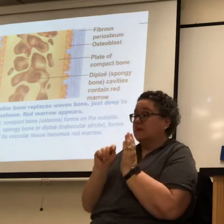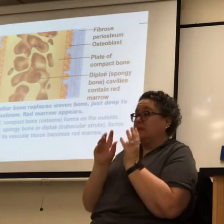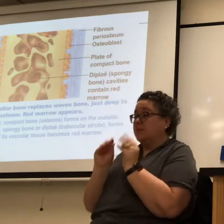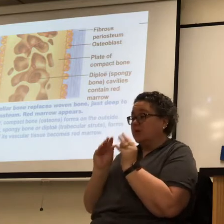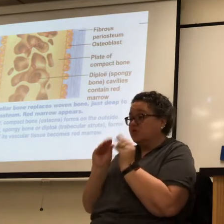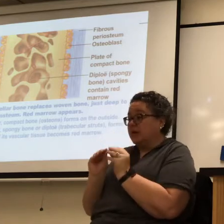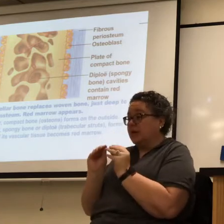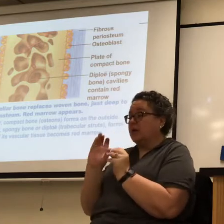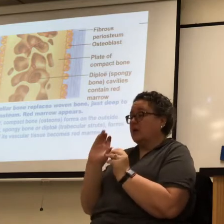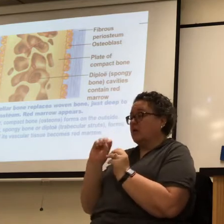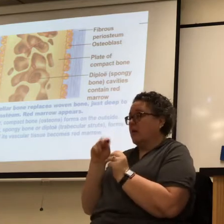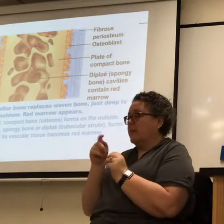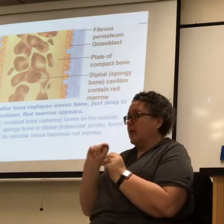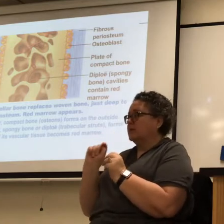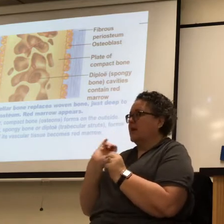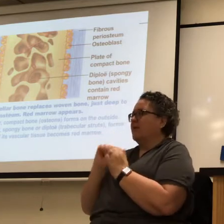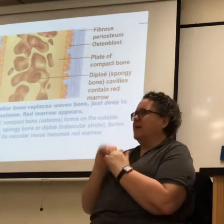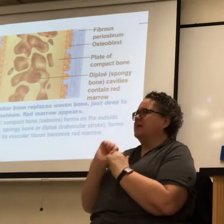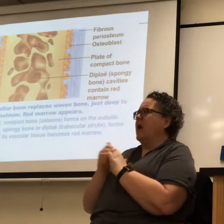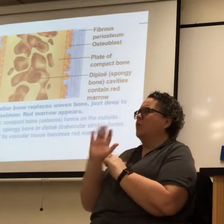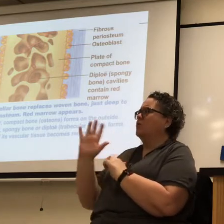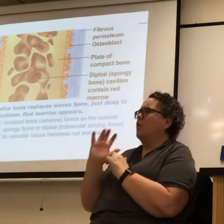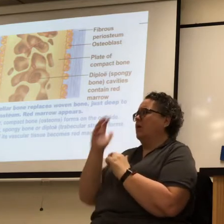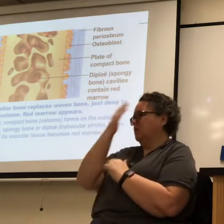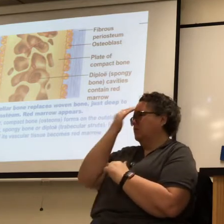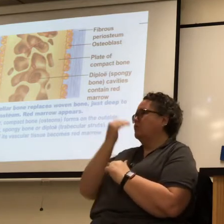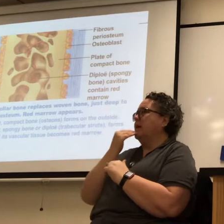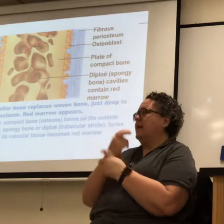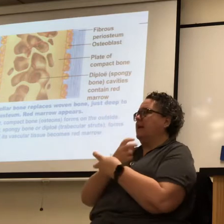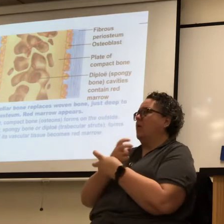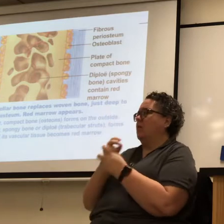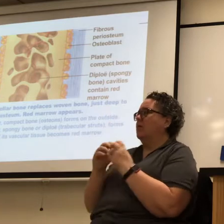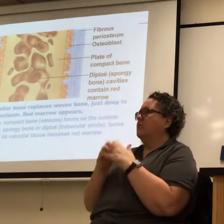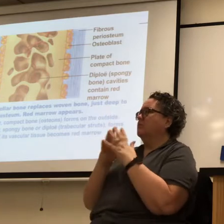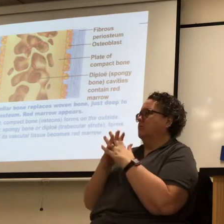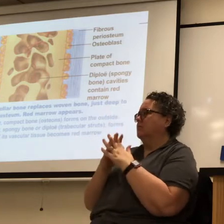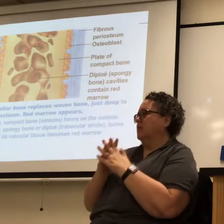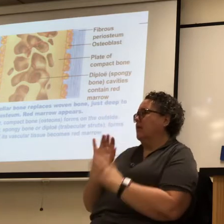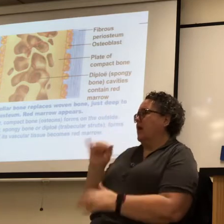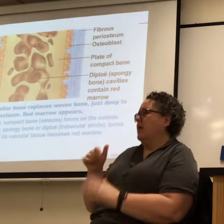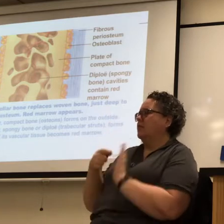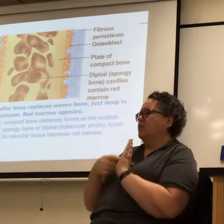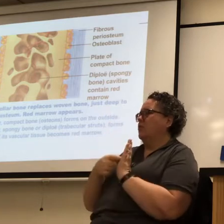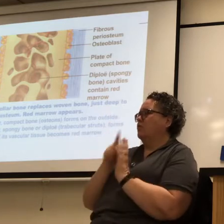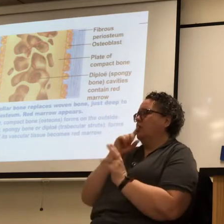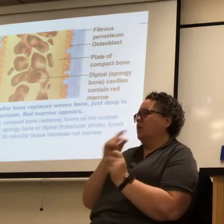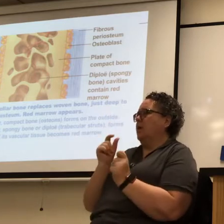This is how craniums form, the cranial bones. Let me show you that real quick.